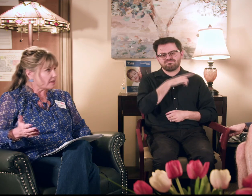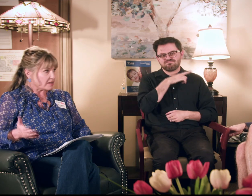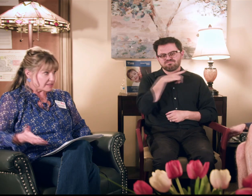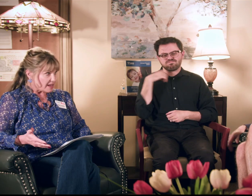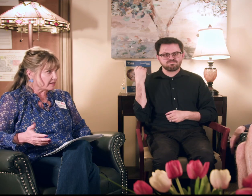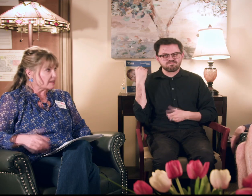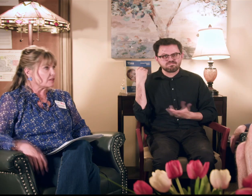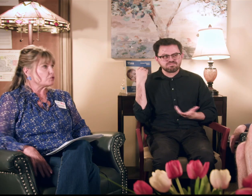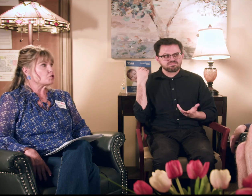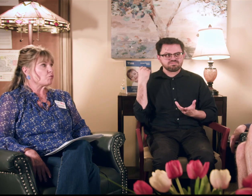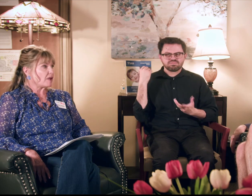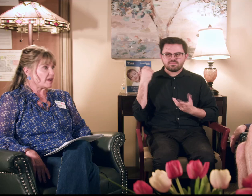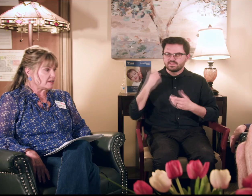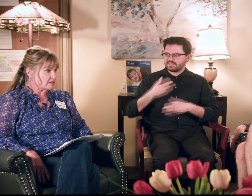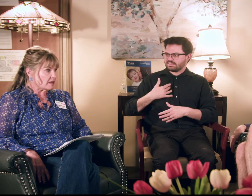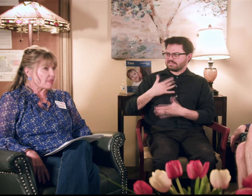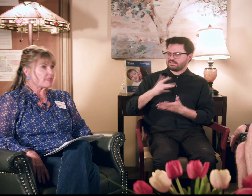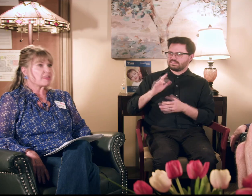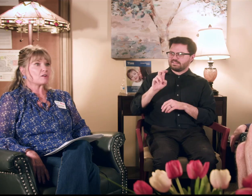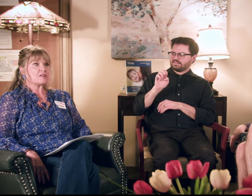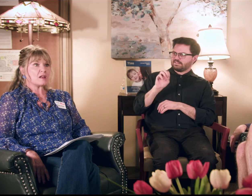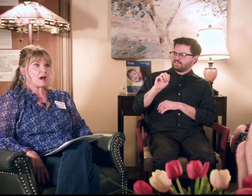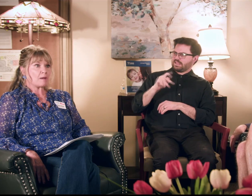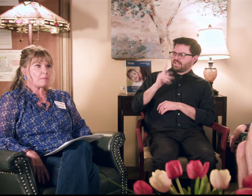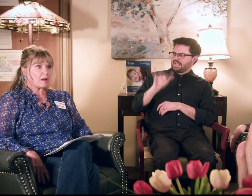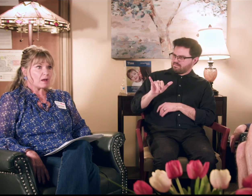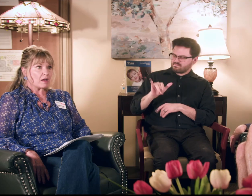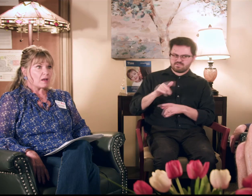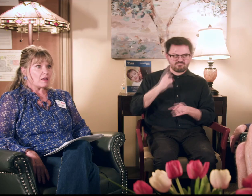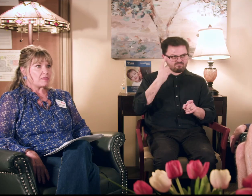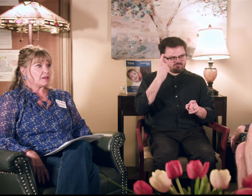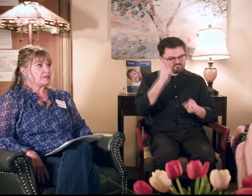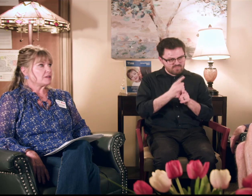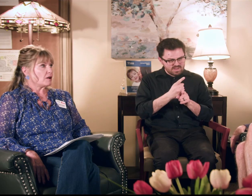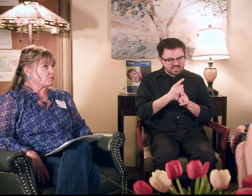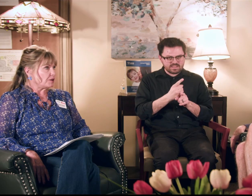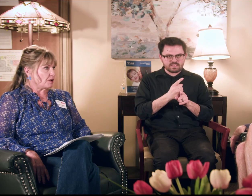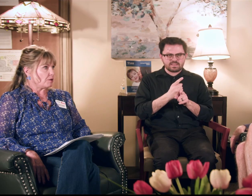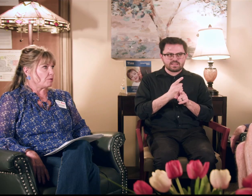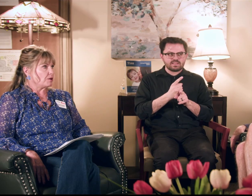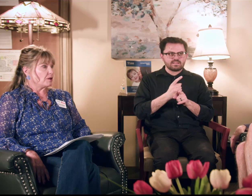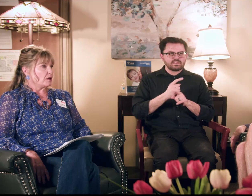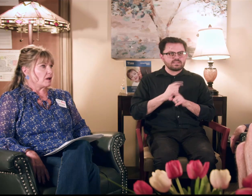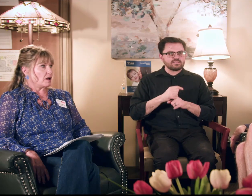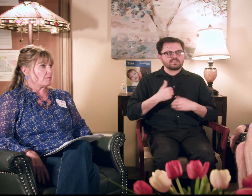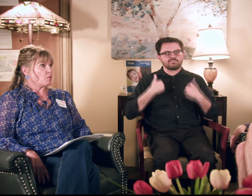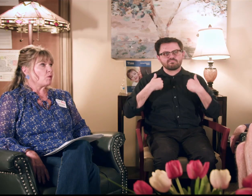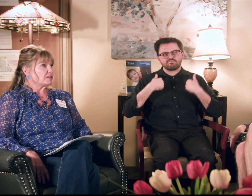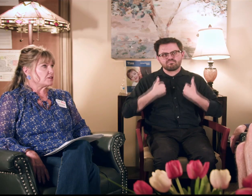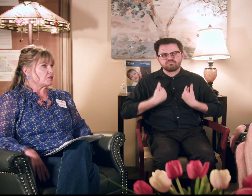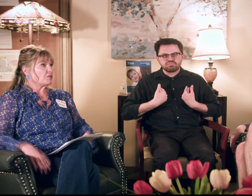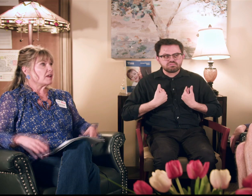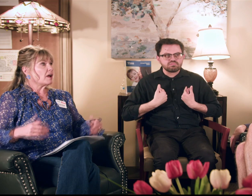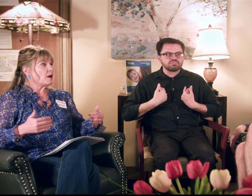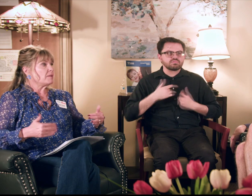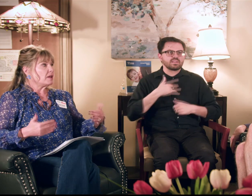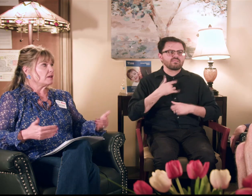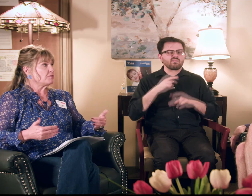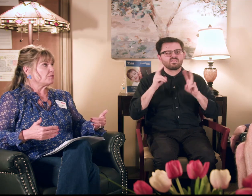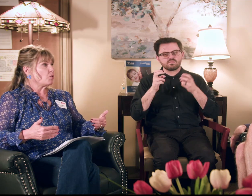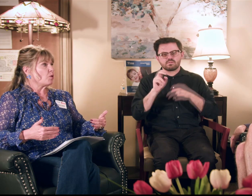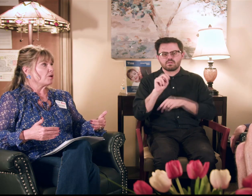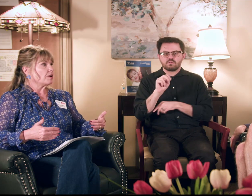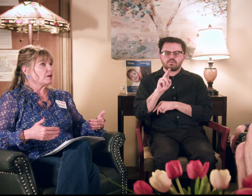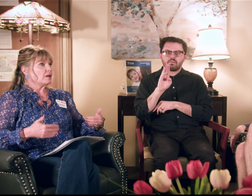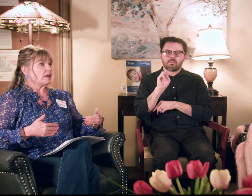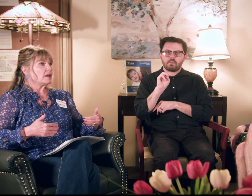Empty. they're drained, they're numb, they don't know what to do. They come